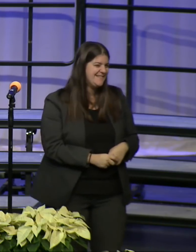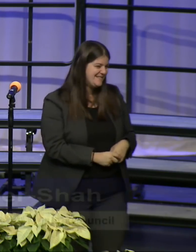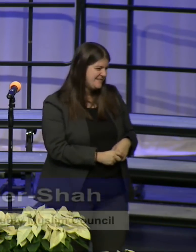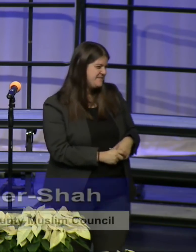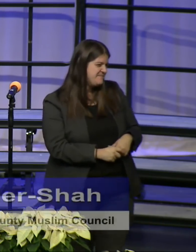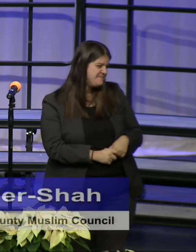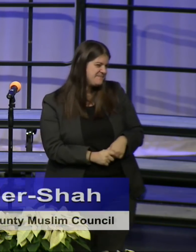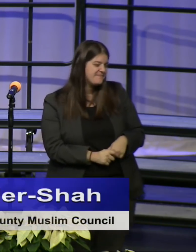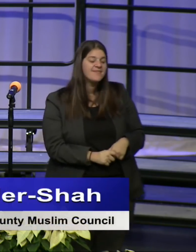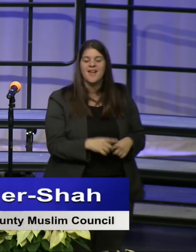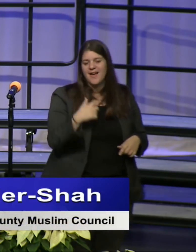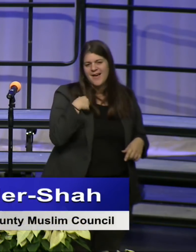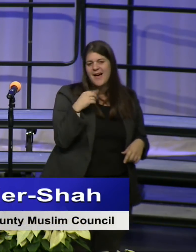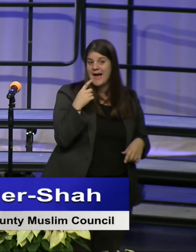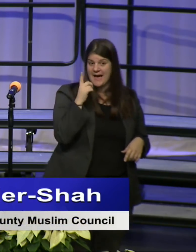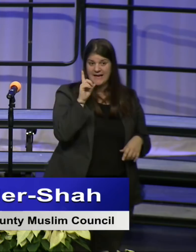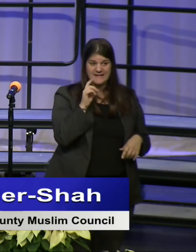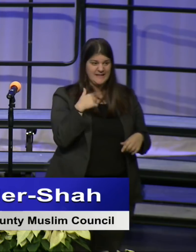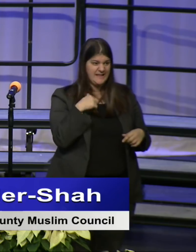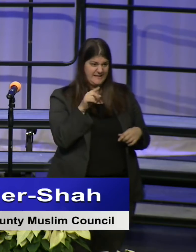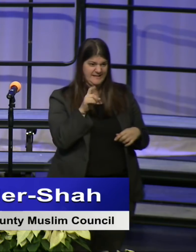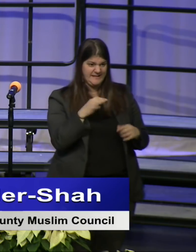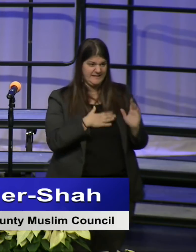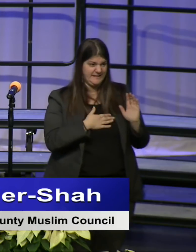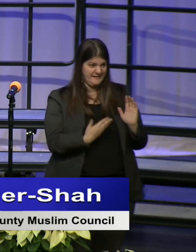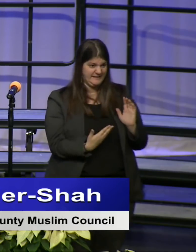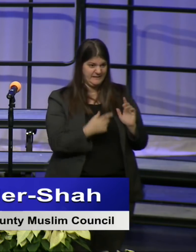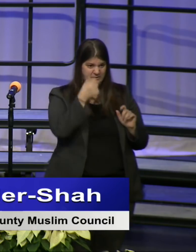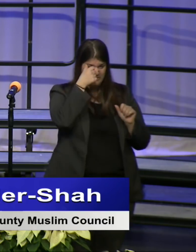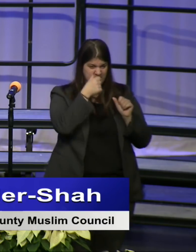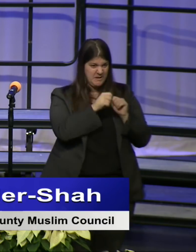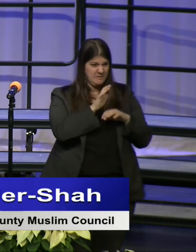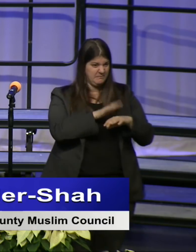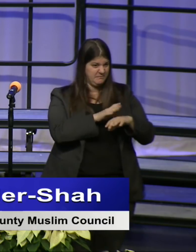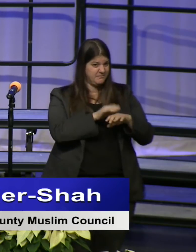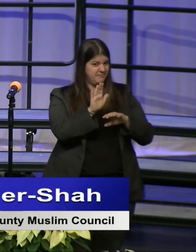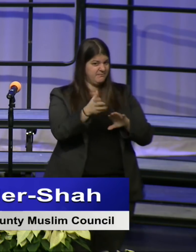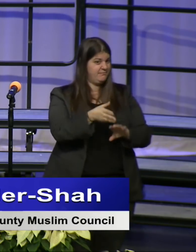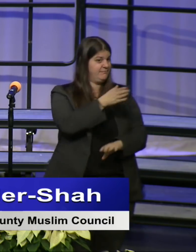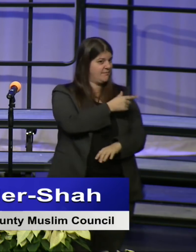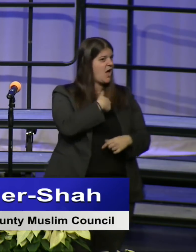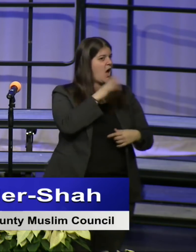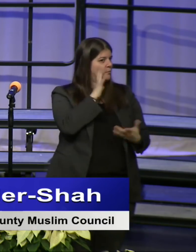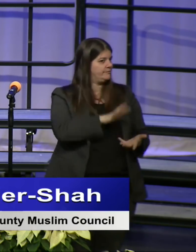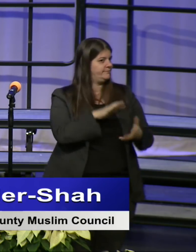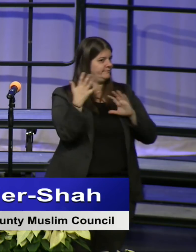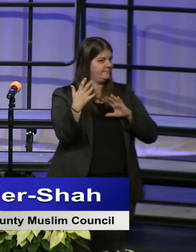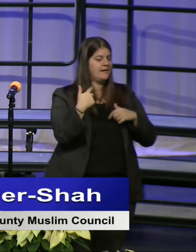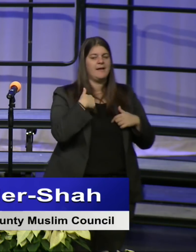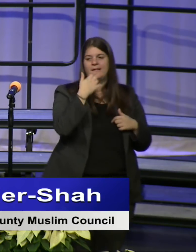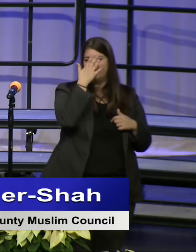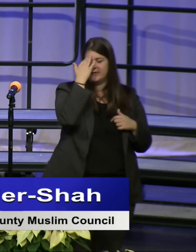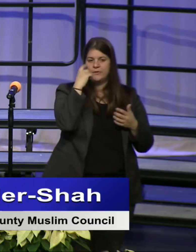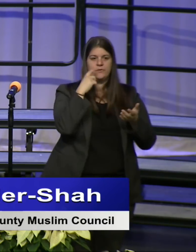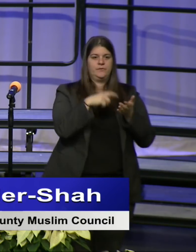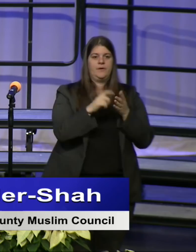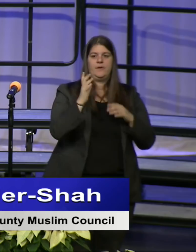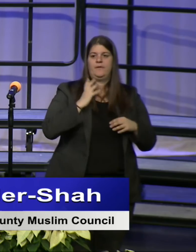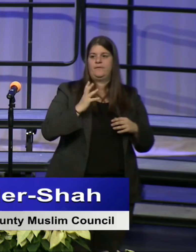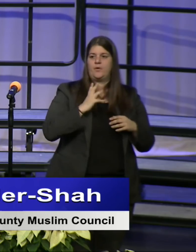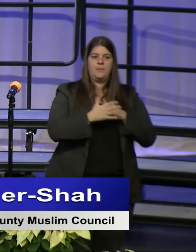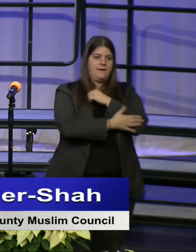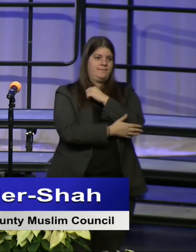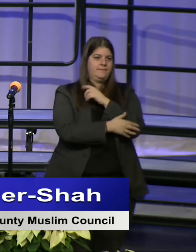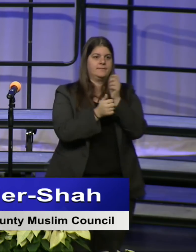So I did say I was going to screw up. I did not lie. I did screw up. I did not recognize former county executives, Mr. and